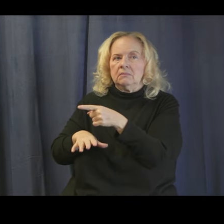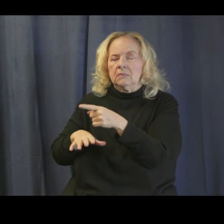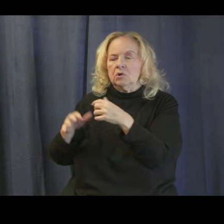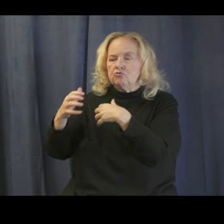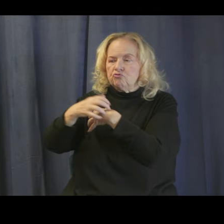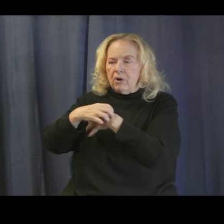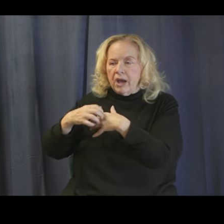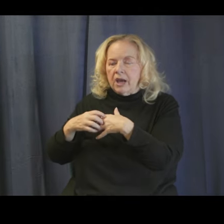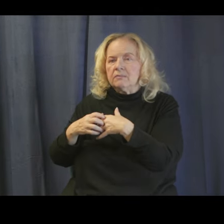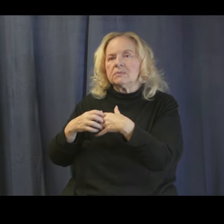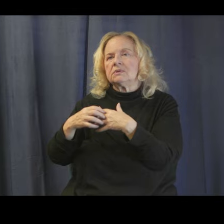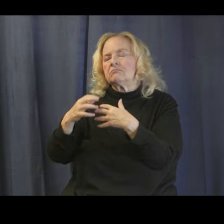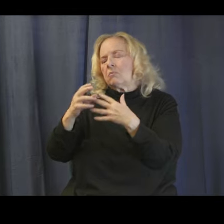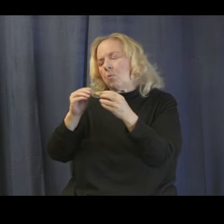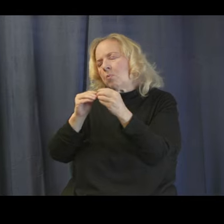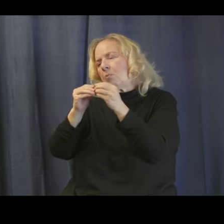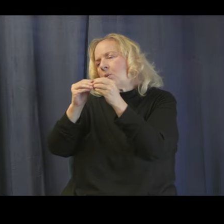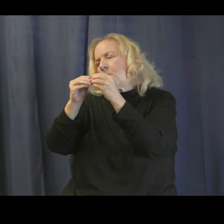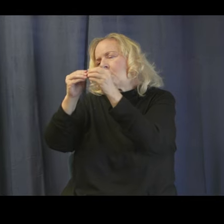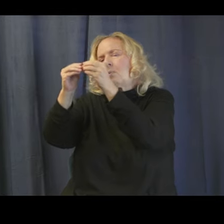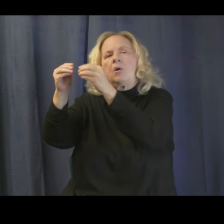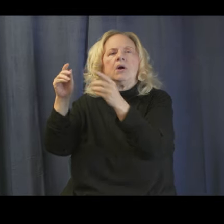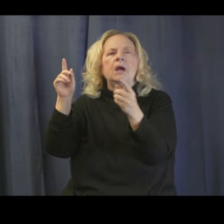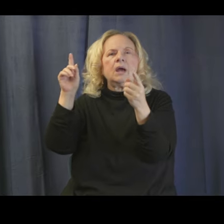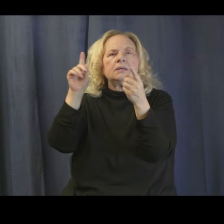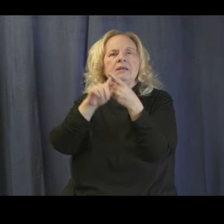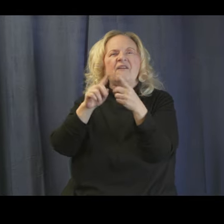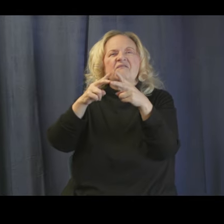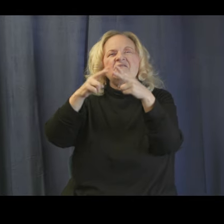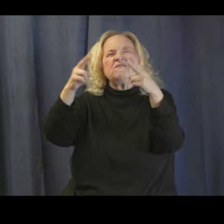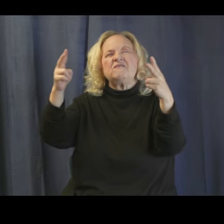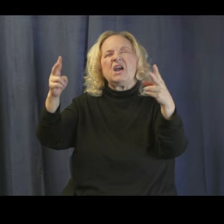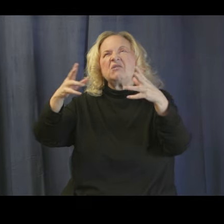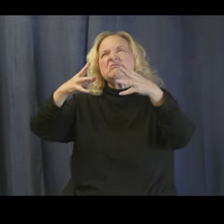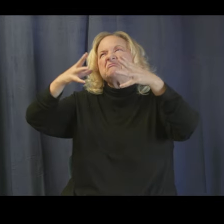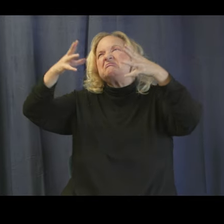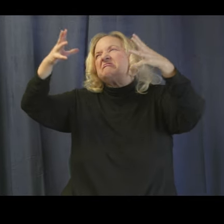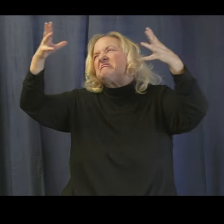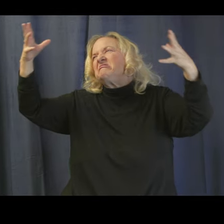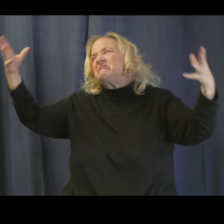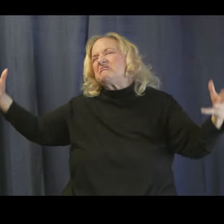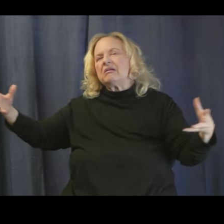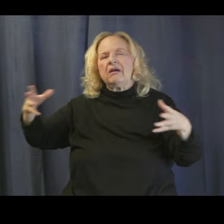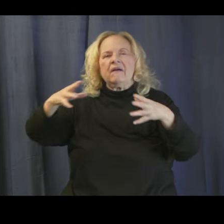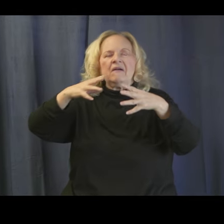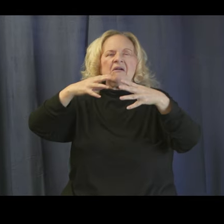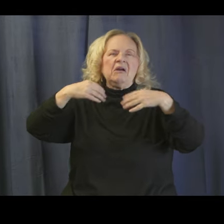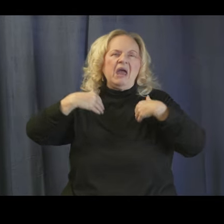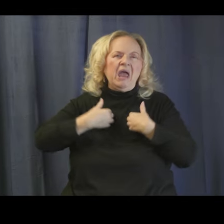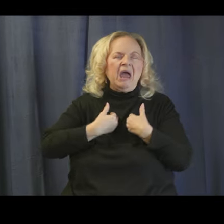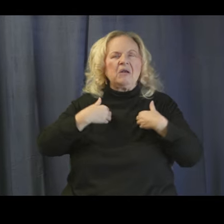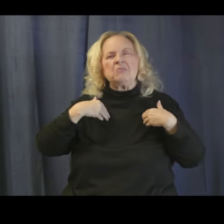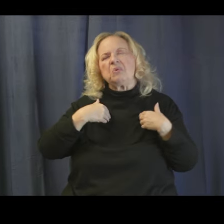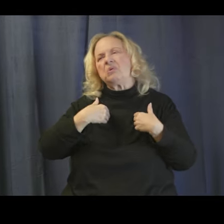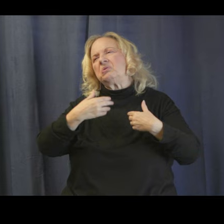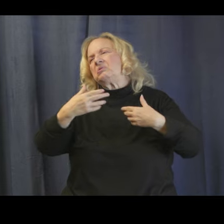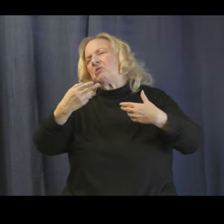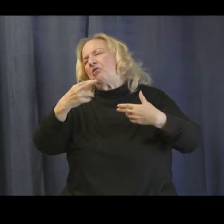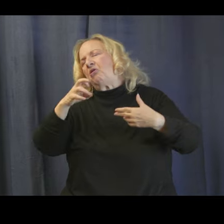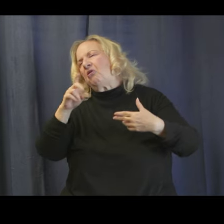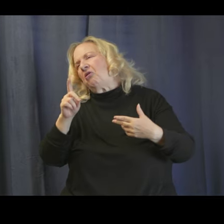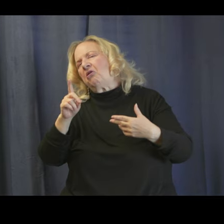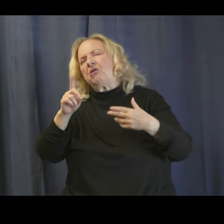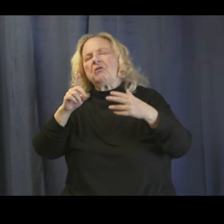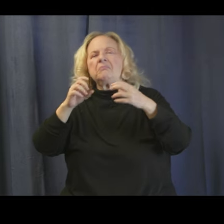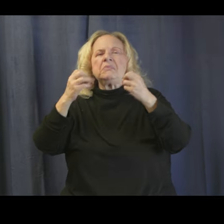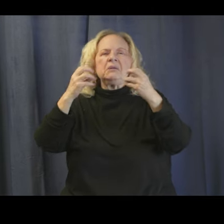grew great. He grew more and more until he became very great. He had possessions of flocks and herds and households.